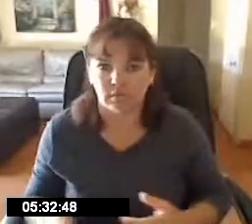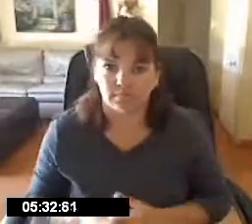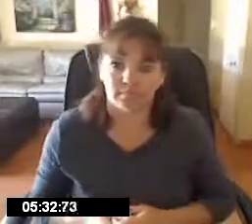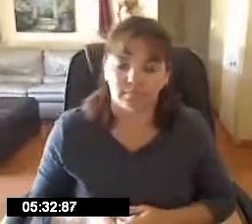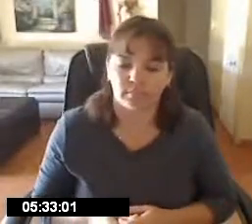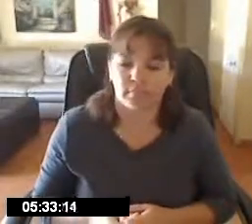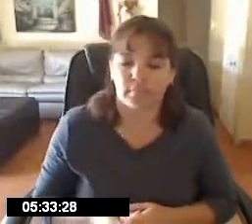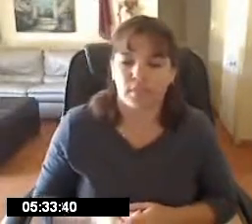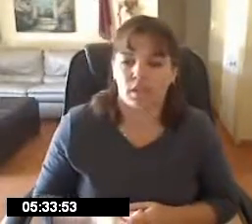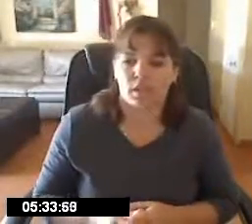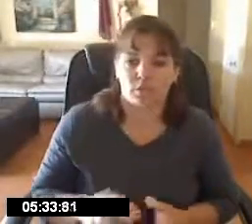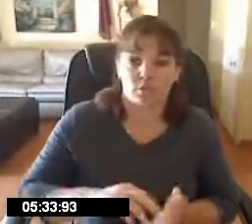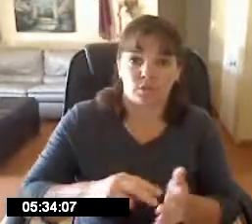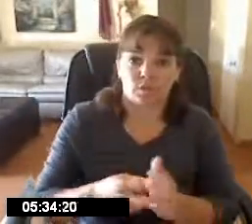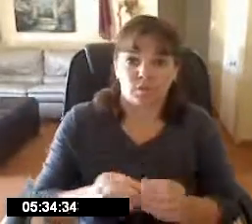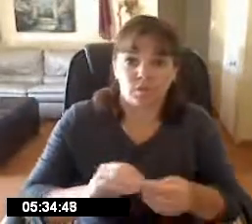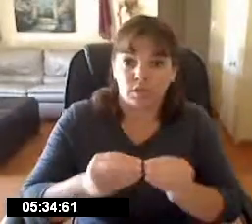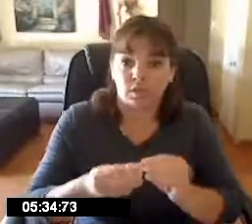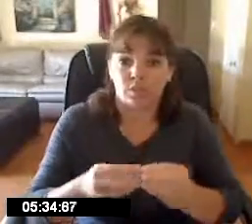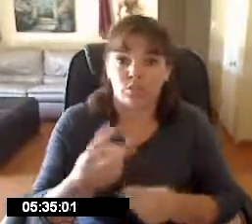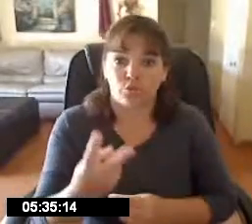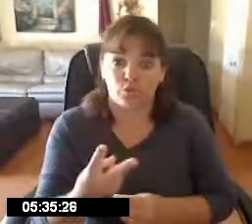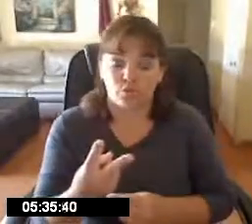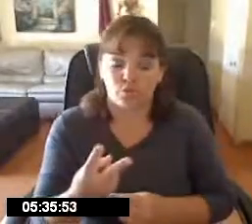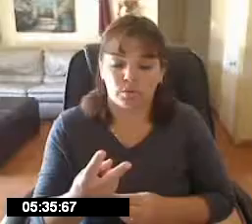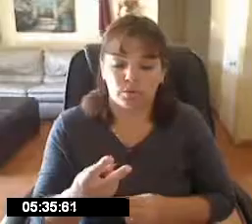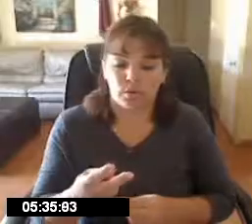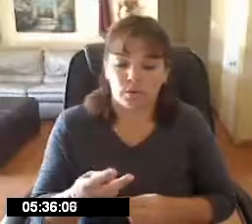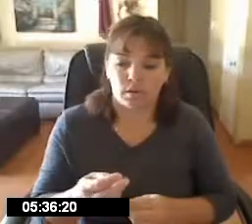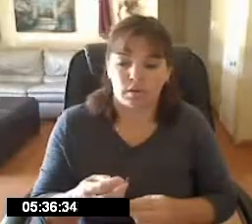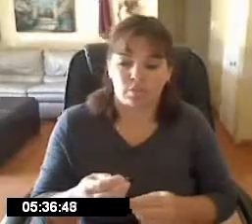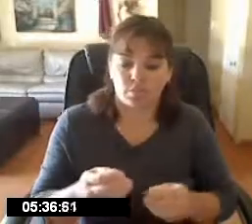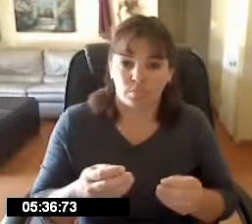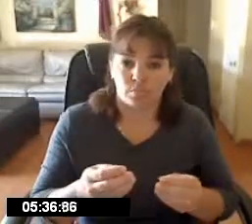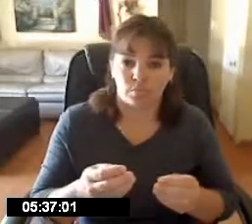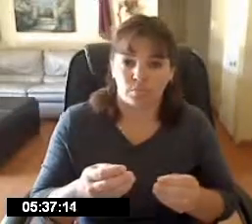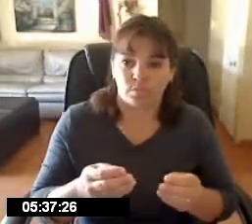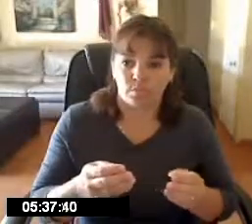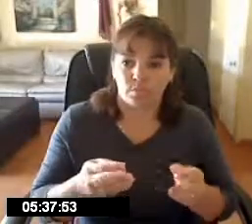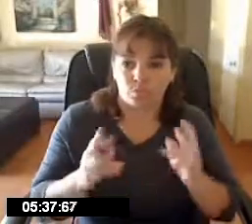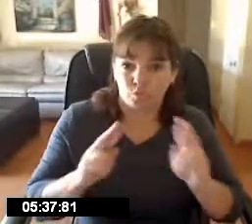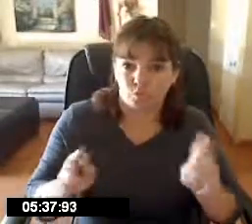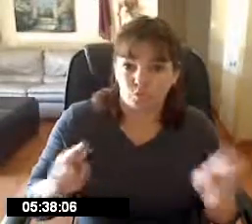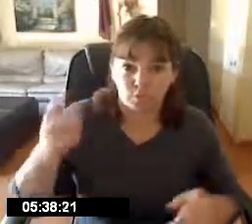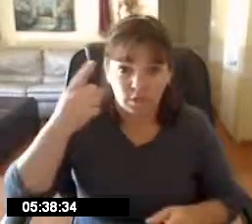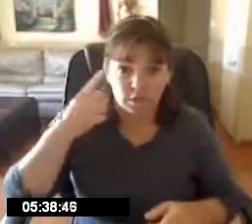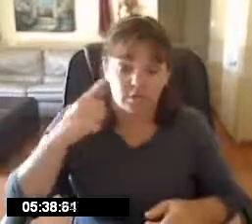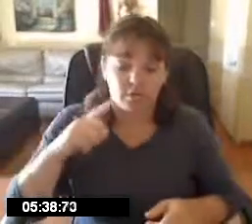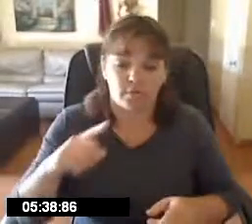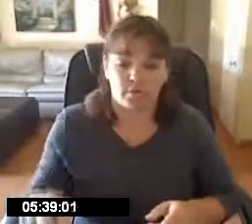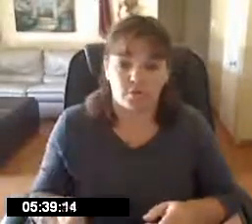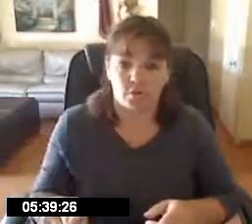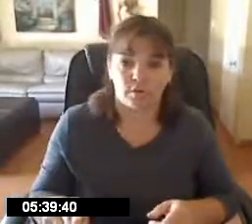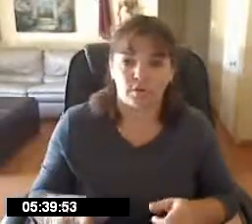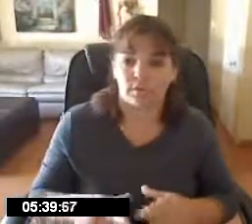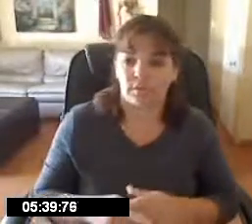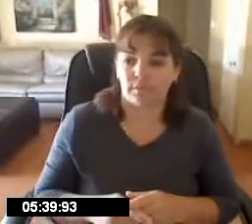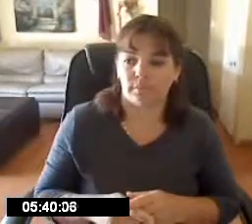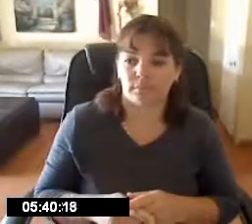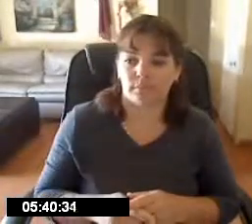the assignment by determining logistics and purpose of the interaction for all parties involved. Okay.